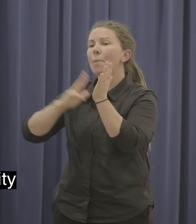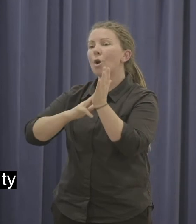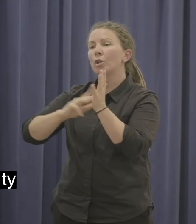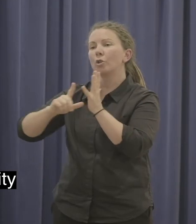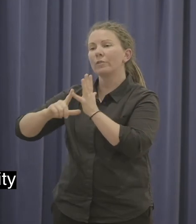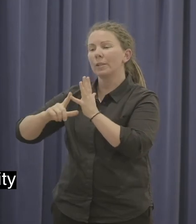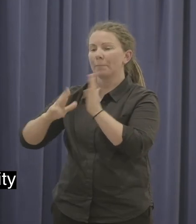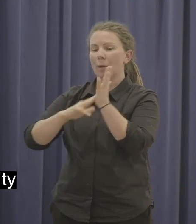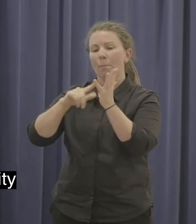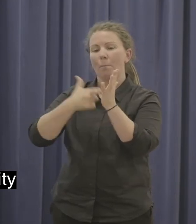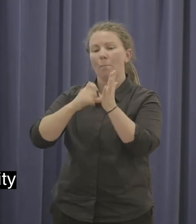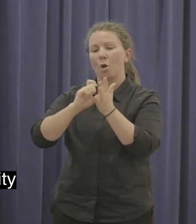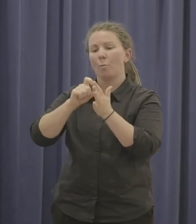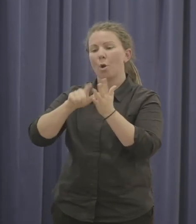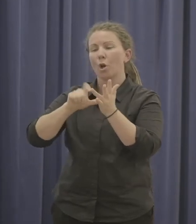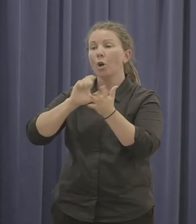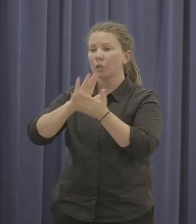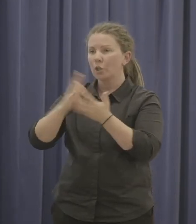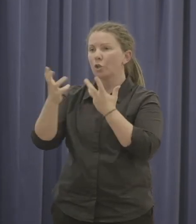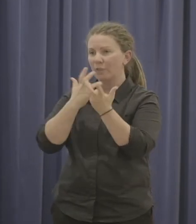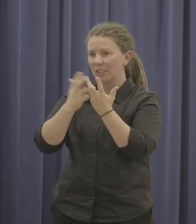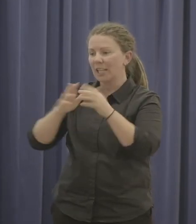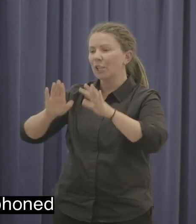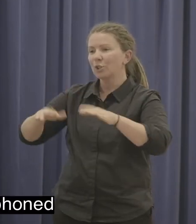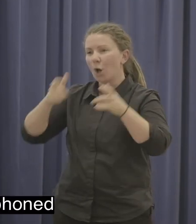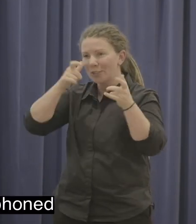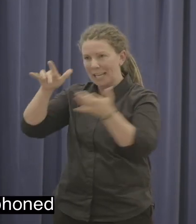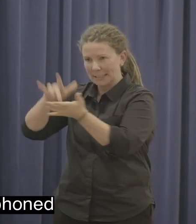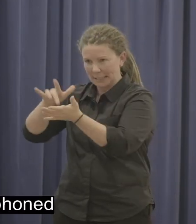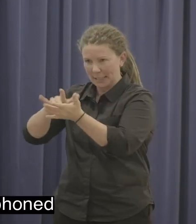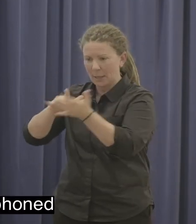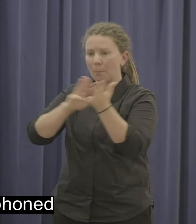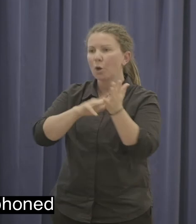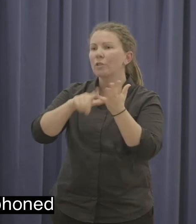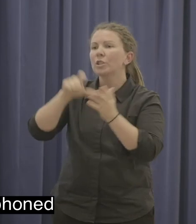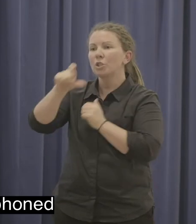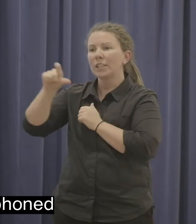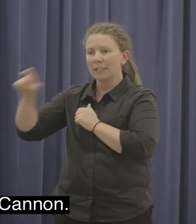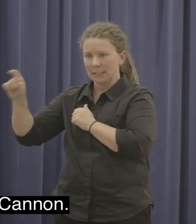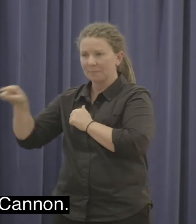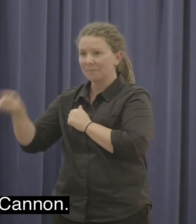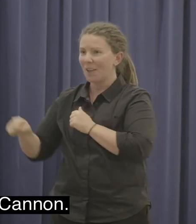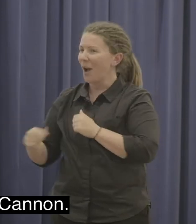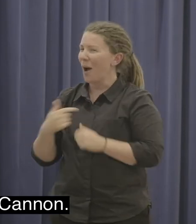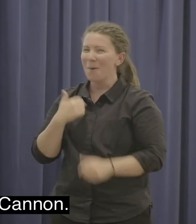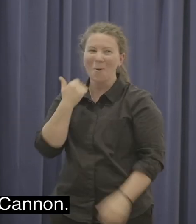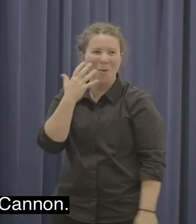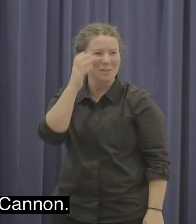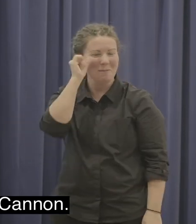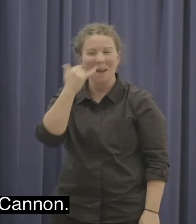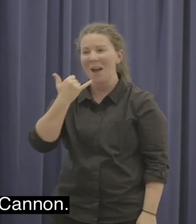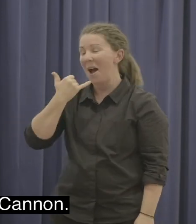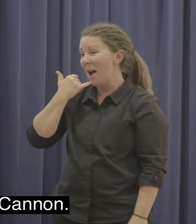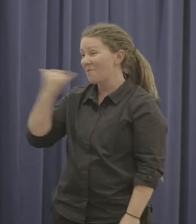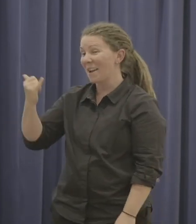Murdoch University Childcare Centre. I will always remember the day I phoned and spoke to the director,